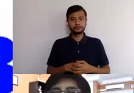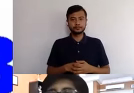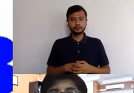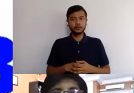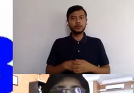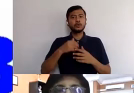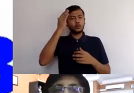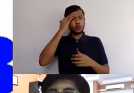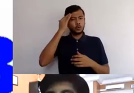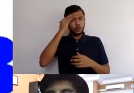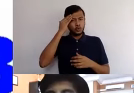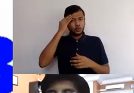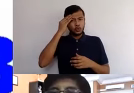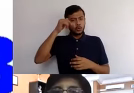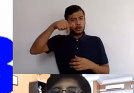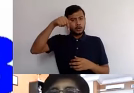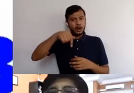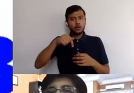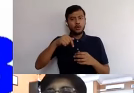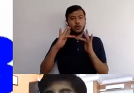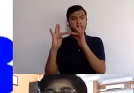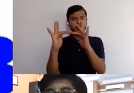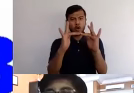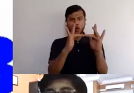space, there is an increased network densification.